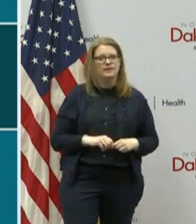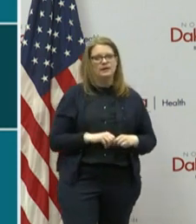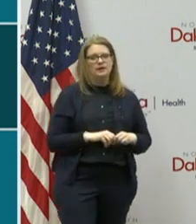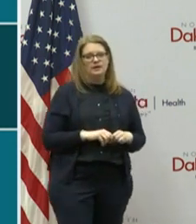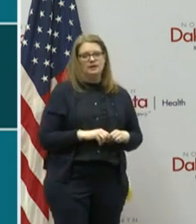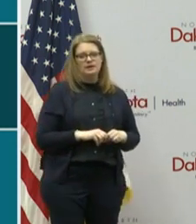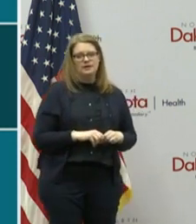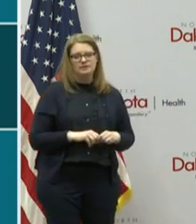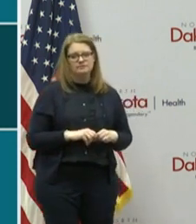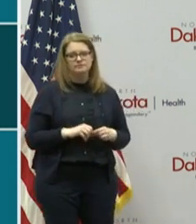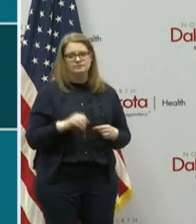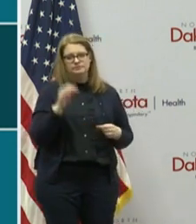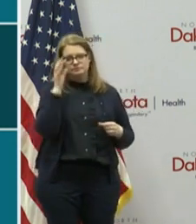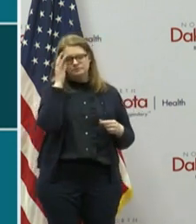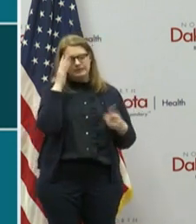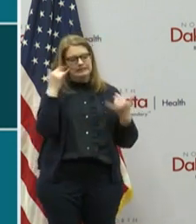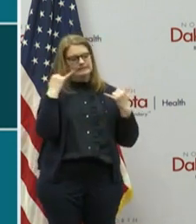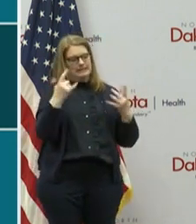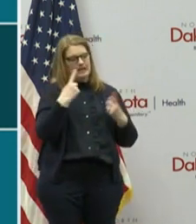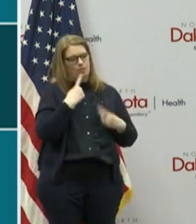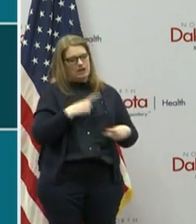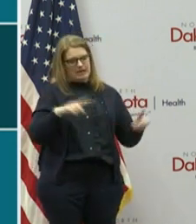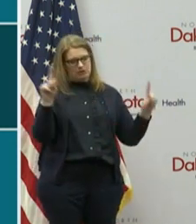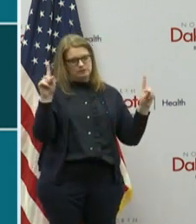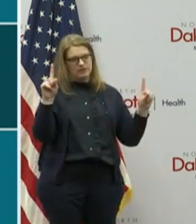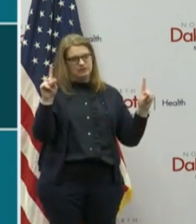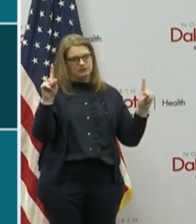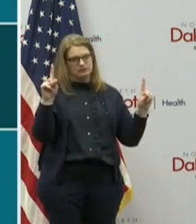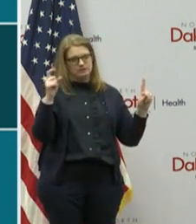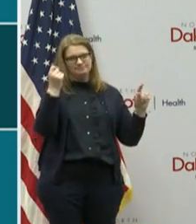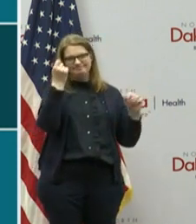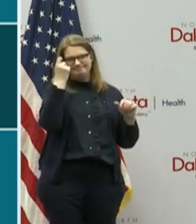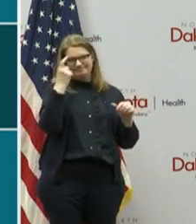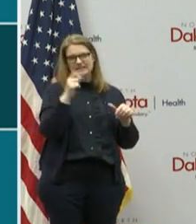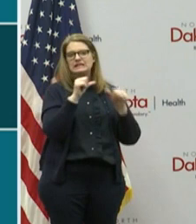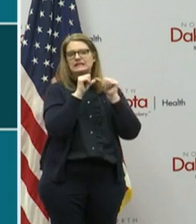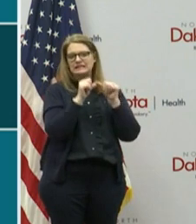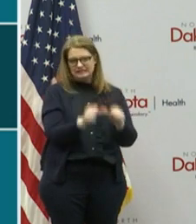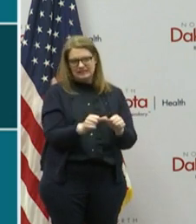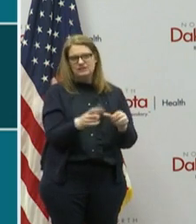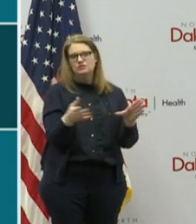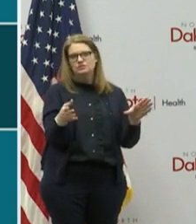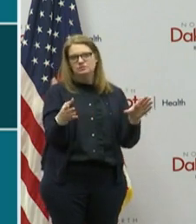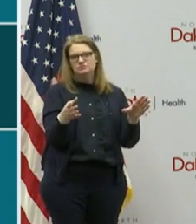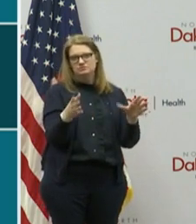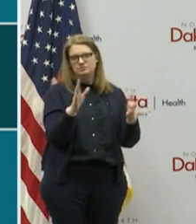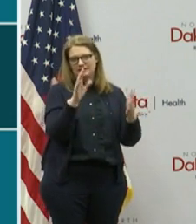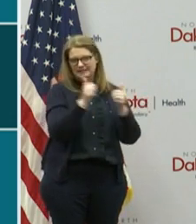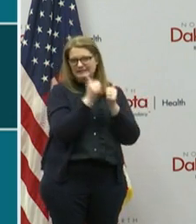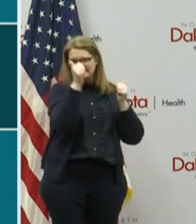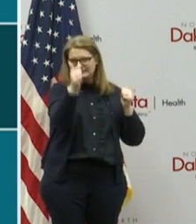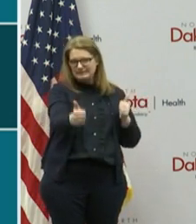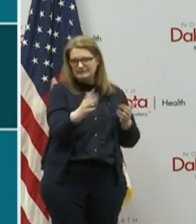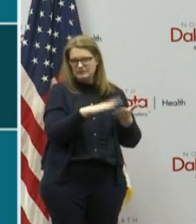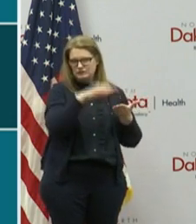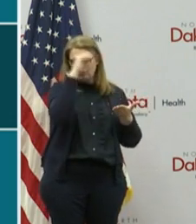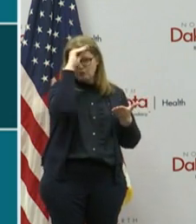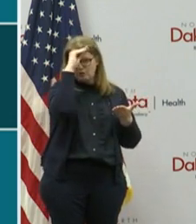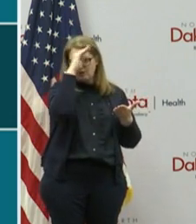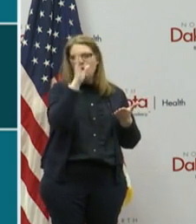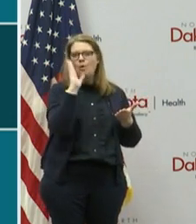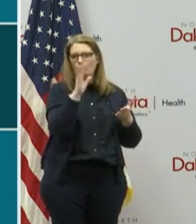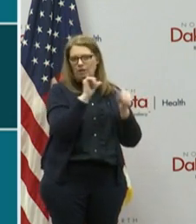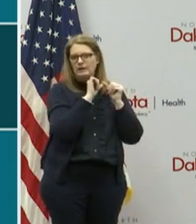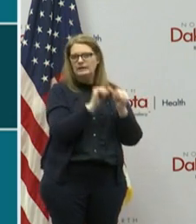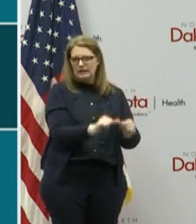this, we're announcing today that we're going to continue with school distance learning for the rest of the year.